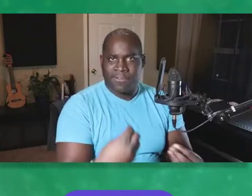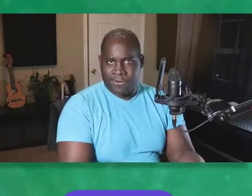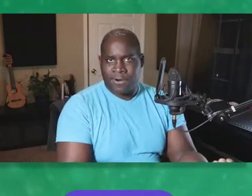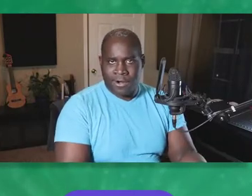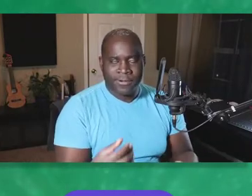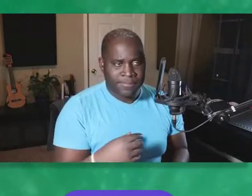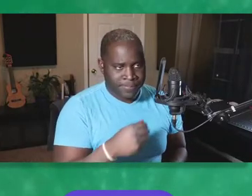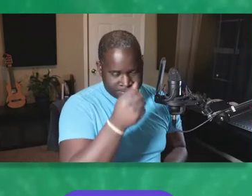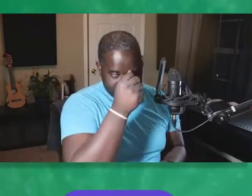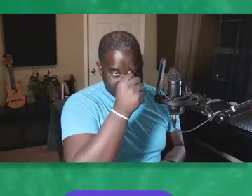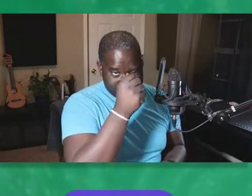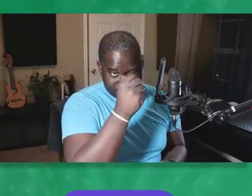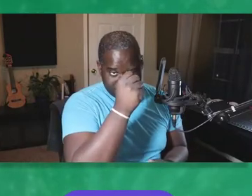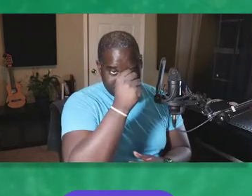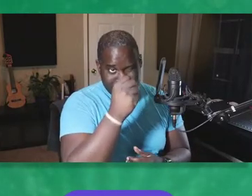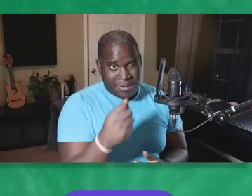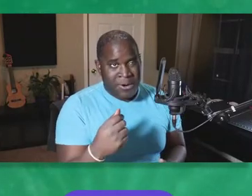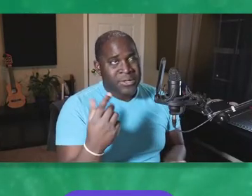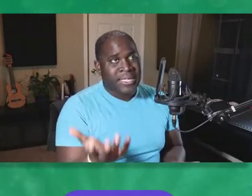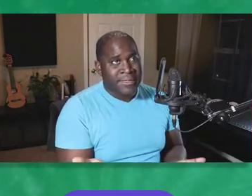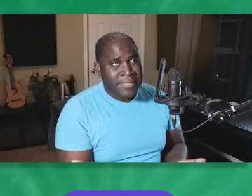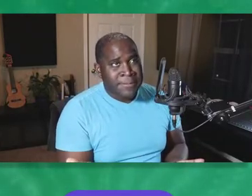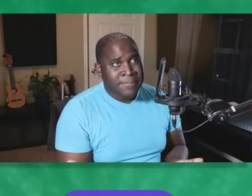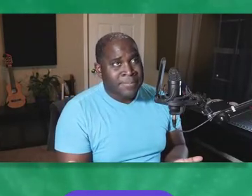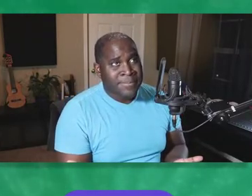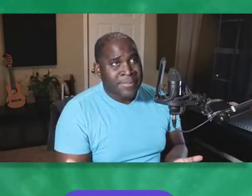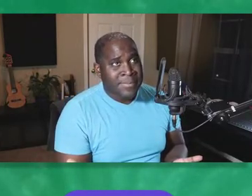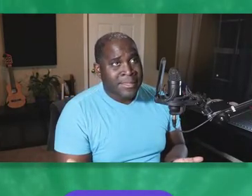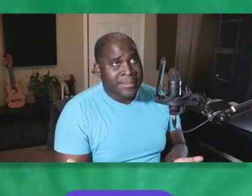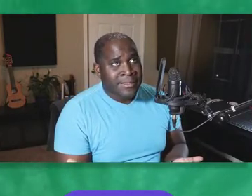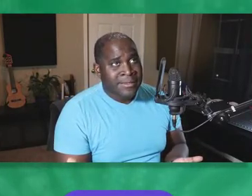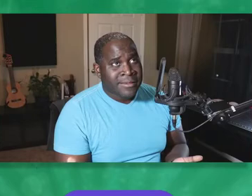like gives her heart. Heart giving,